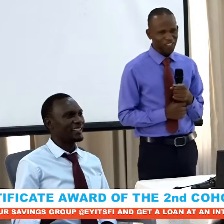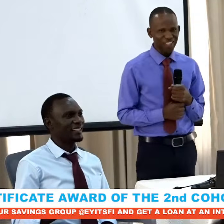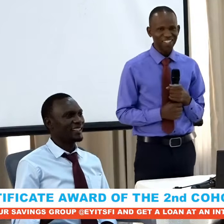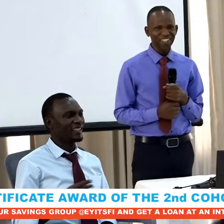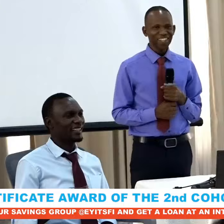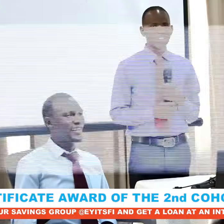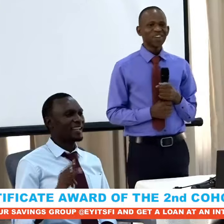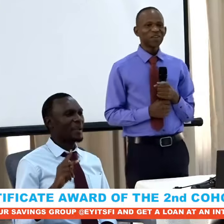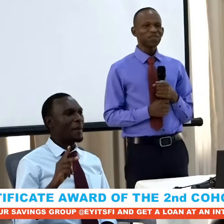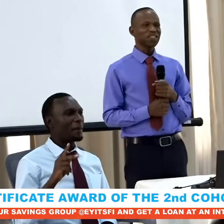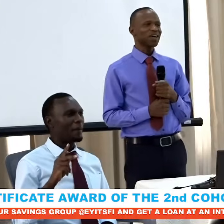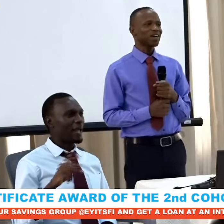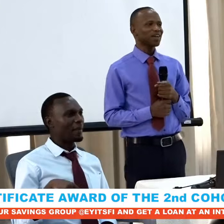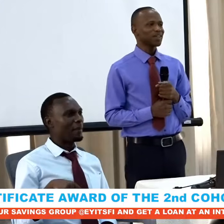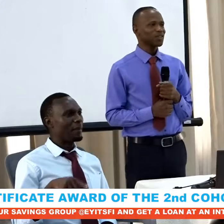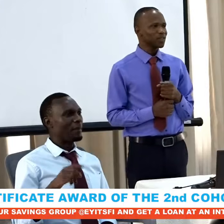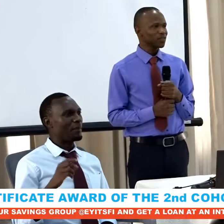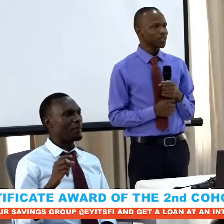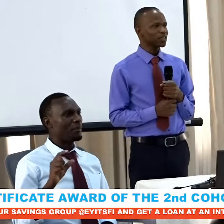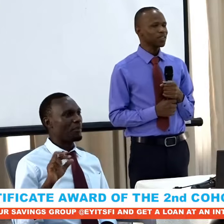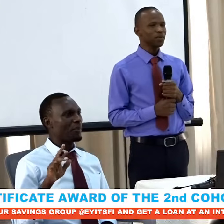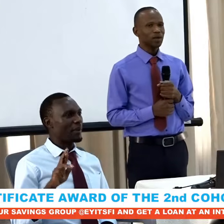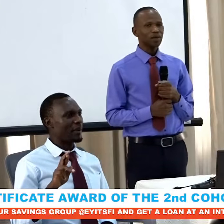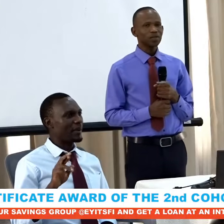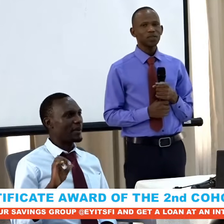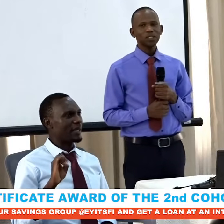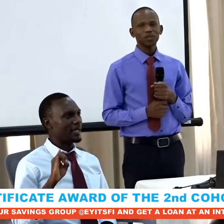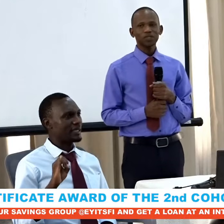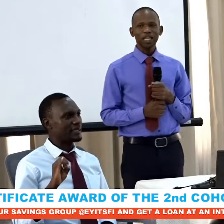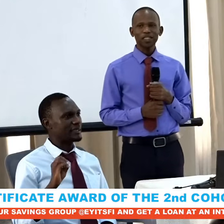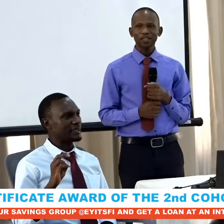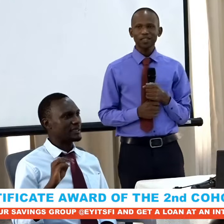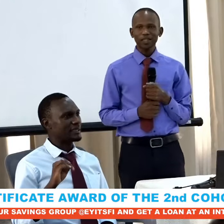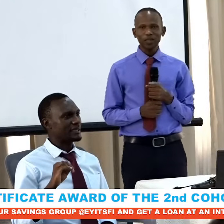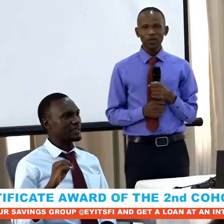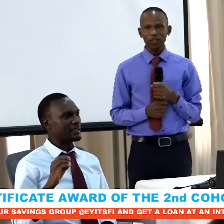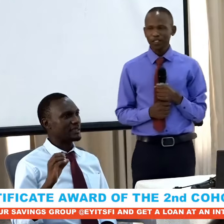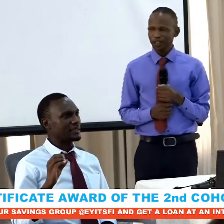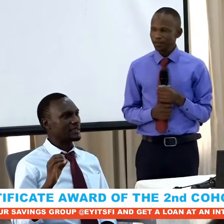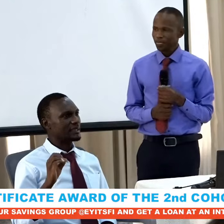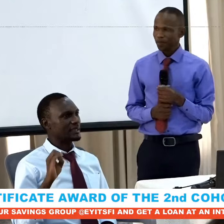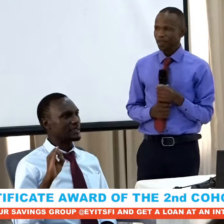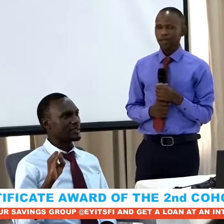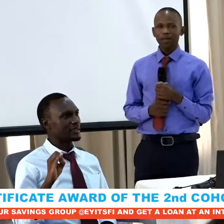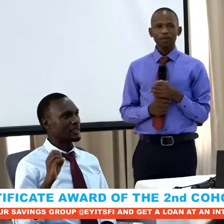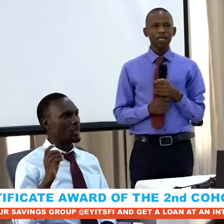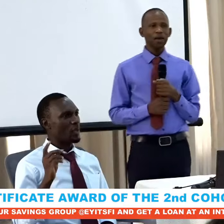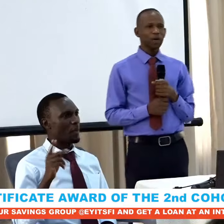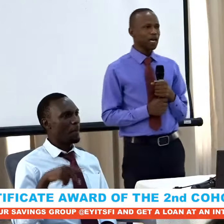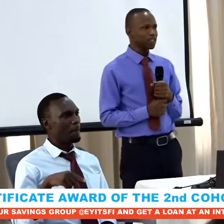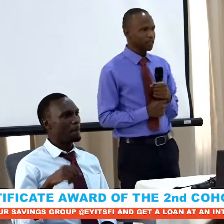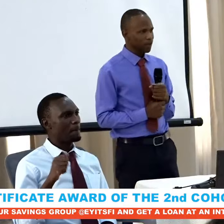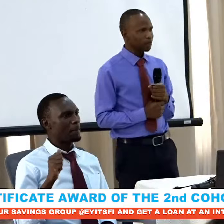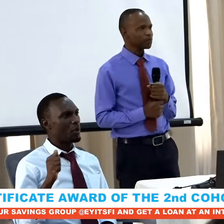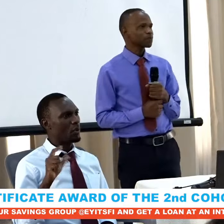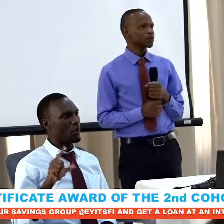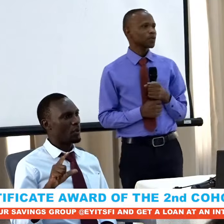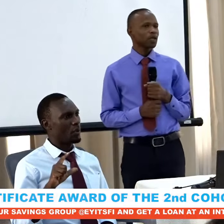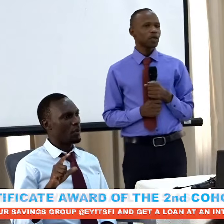PRO of the University, Mbarara University of Science and Technology, Madam